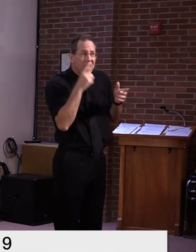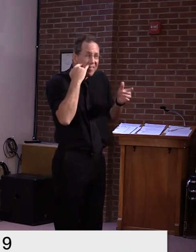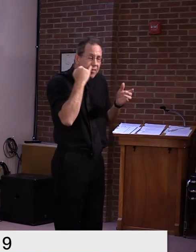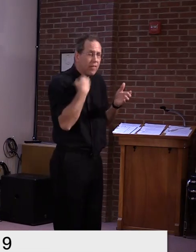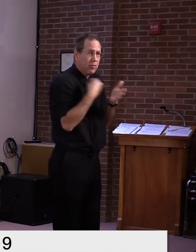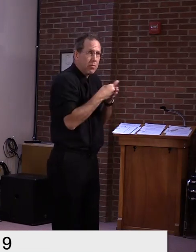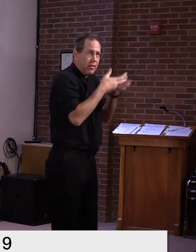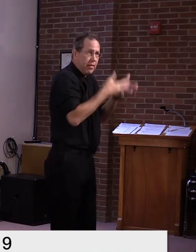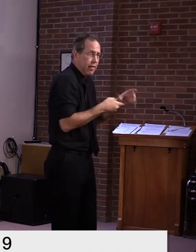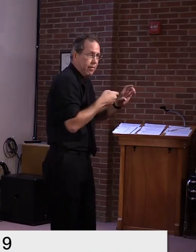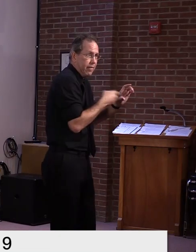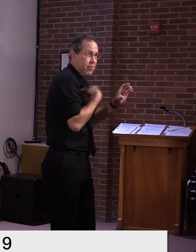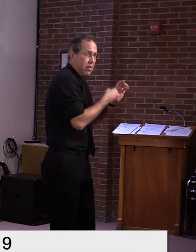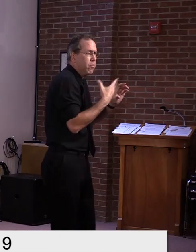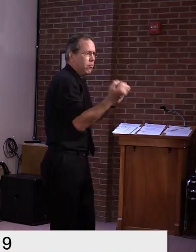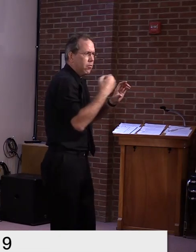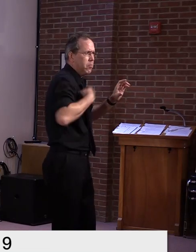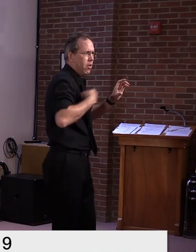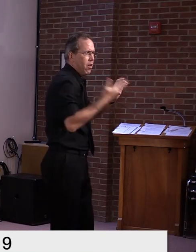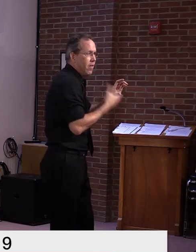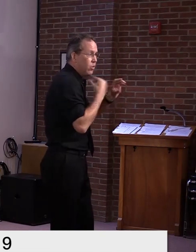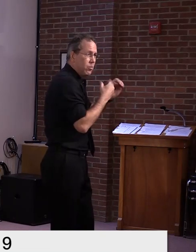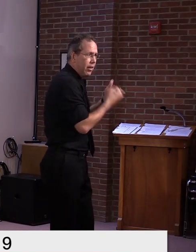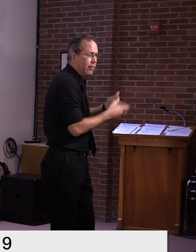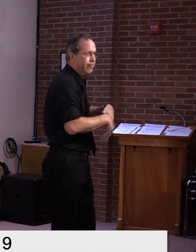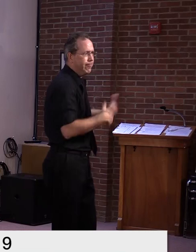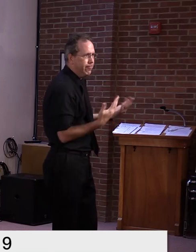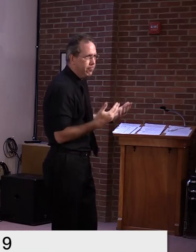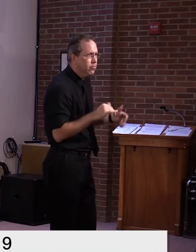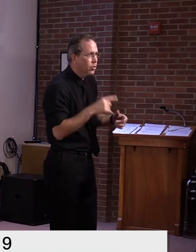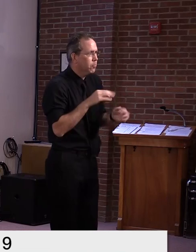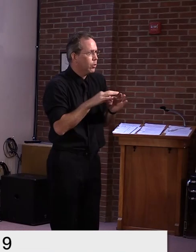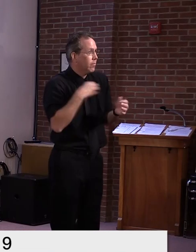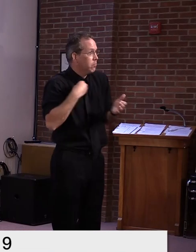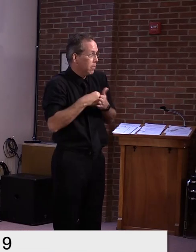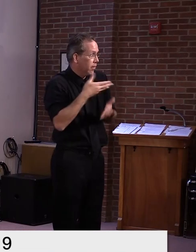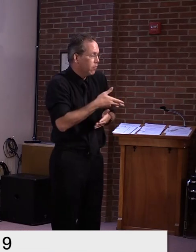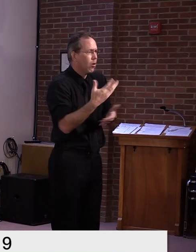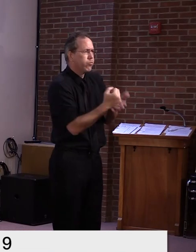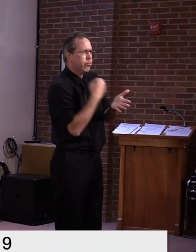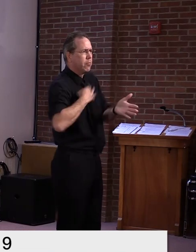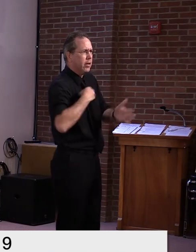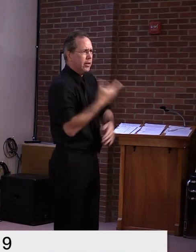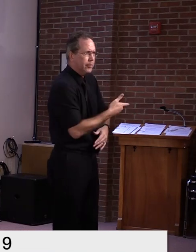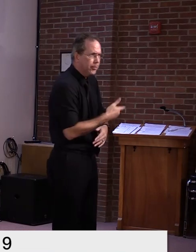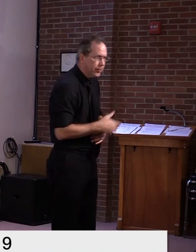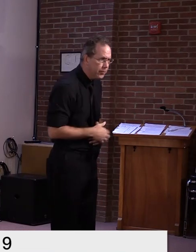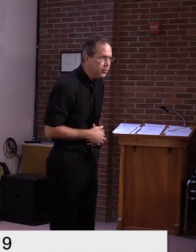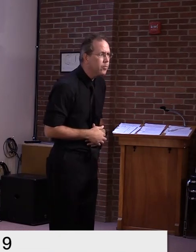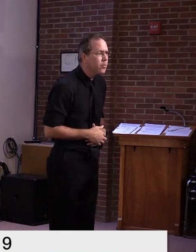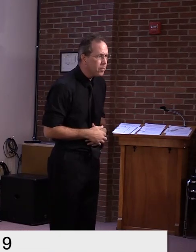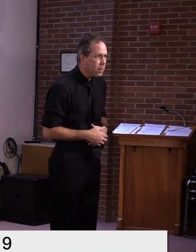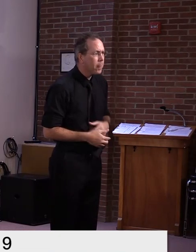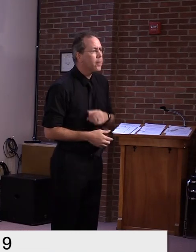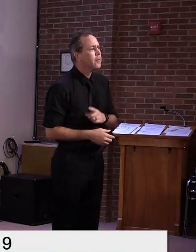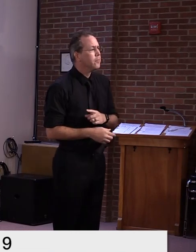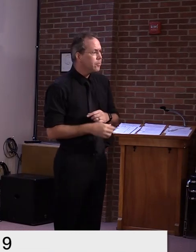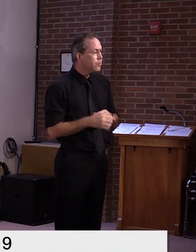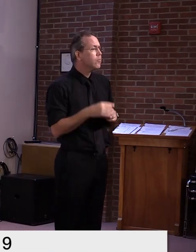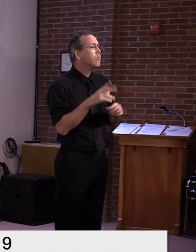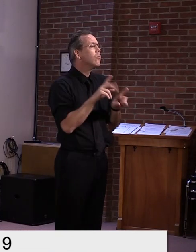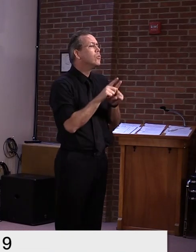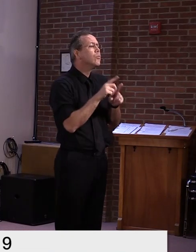Vermont has applied for and received an allotment of increased benefits for those families receiving three